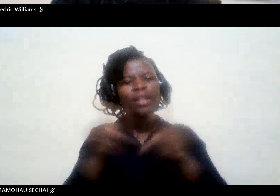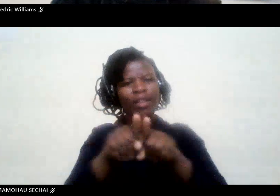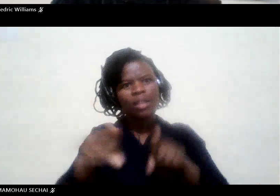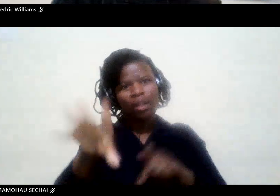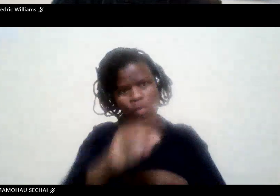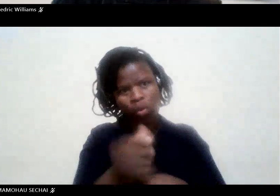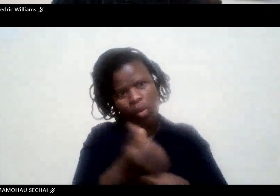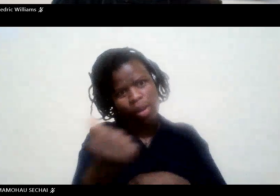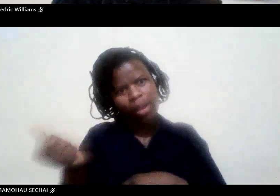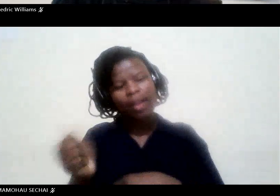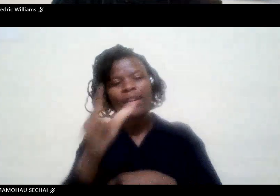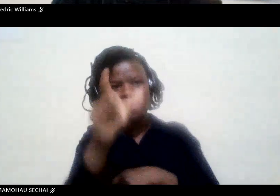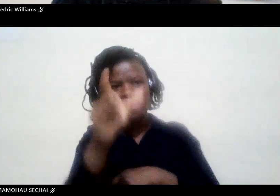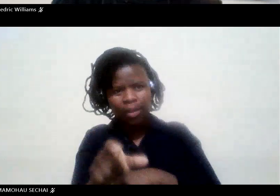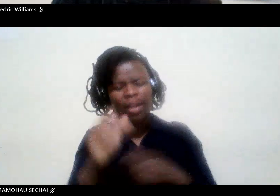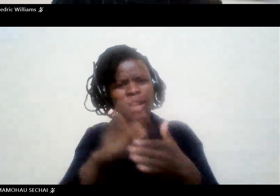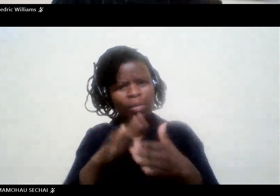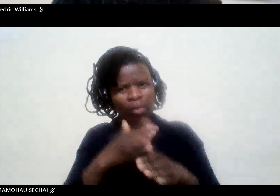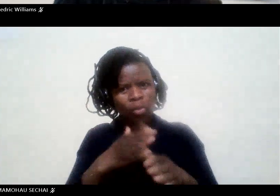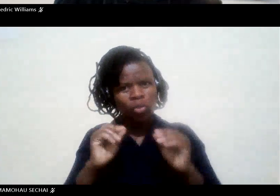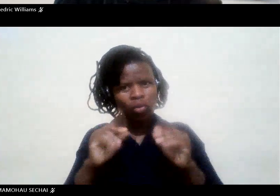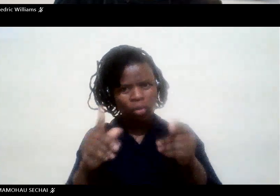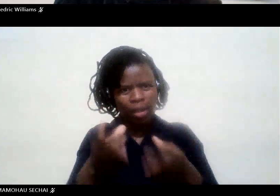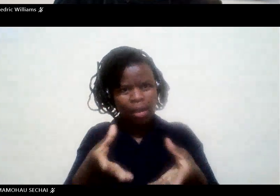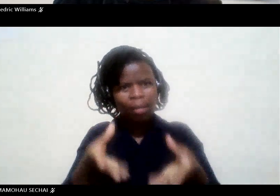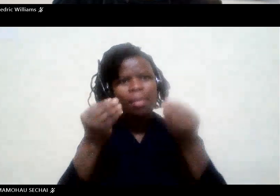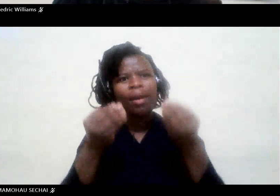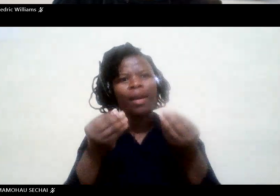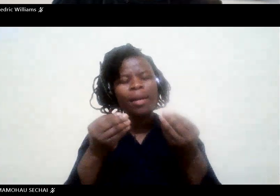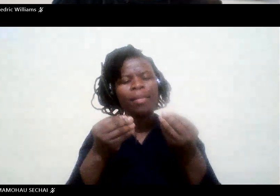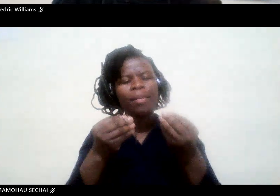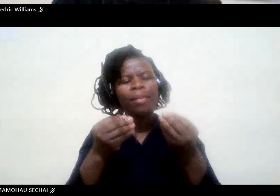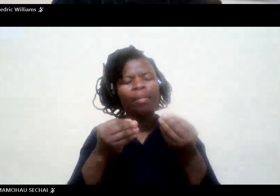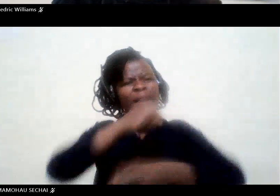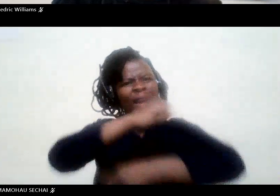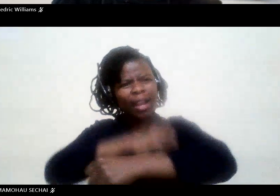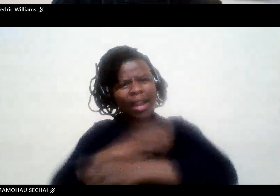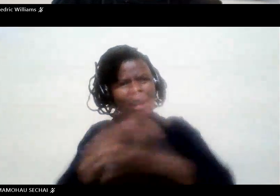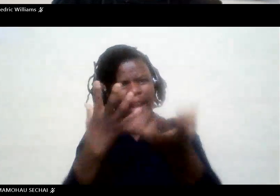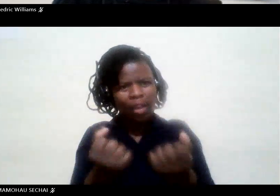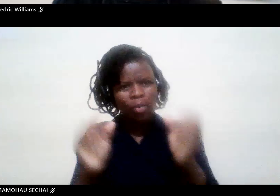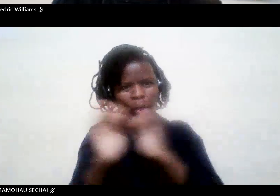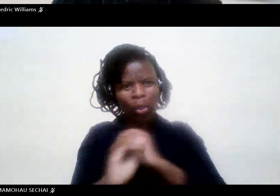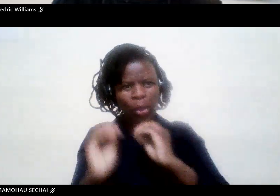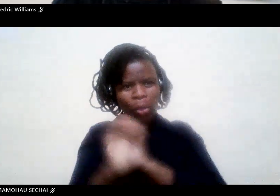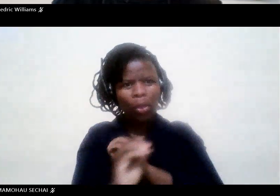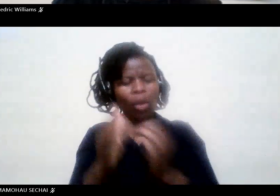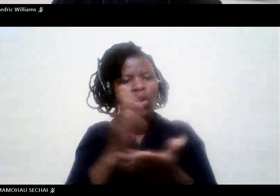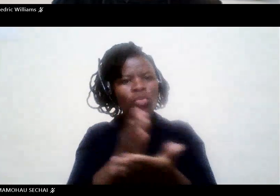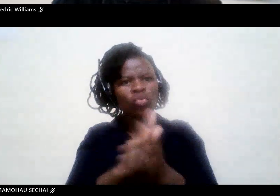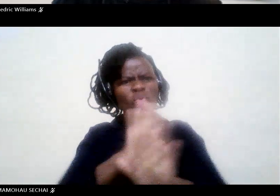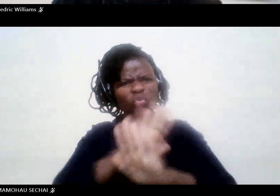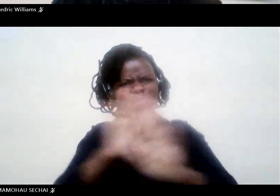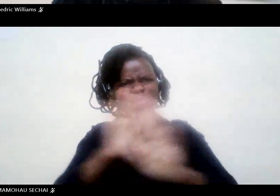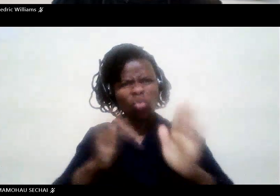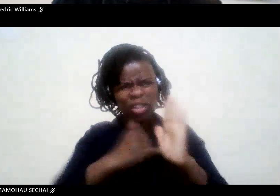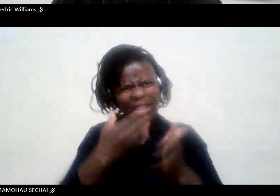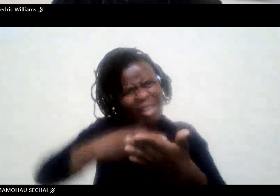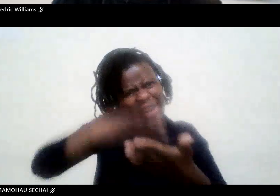someone. Because once you find that a learner does not even have that, it's not just only learning sign